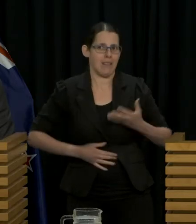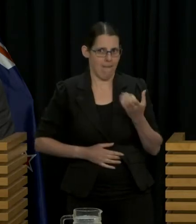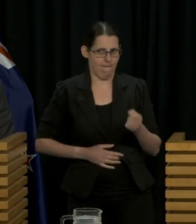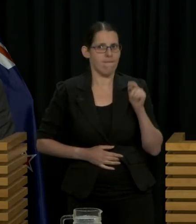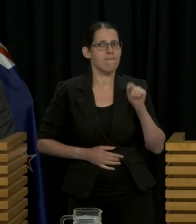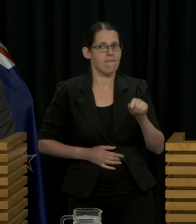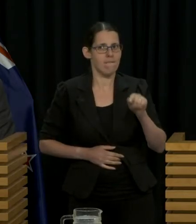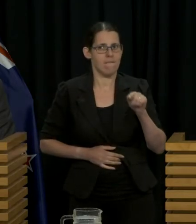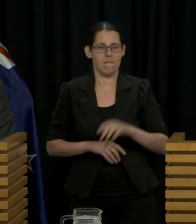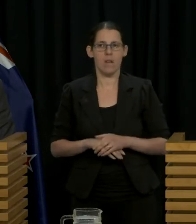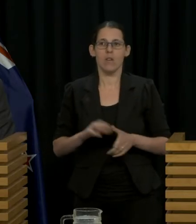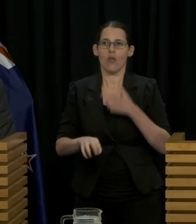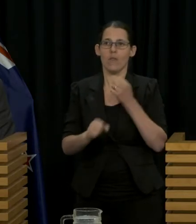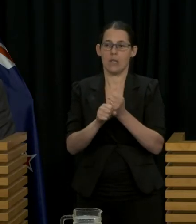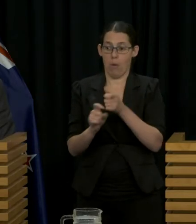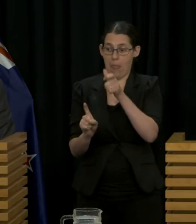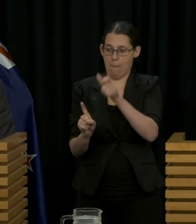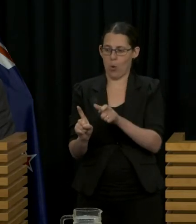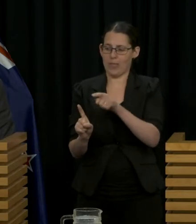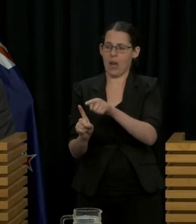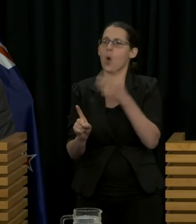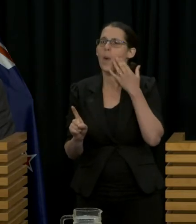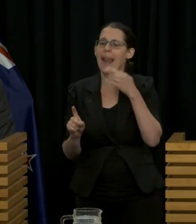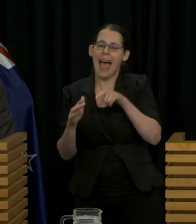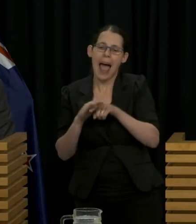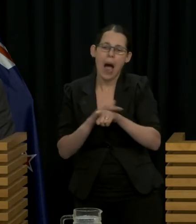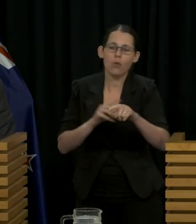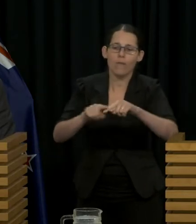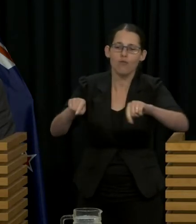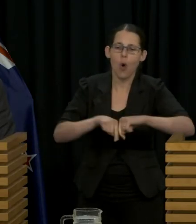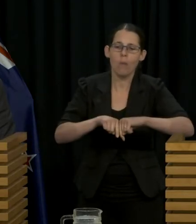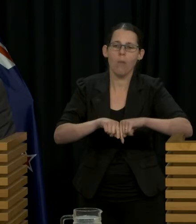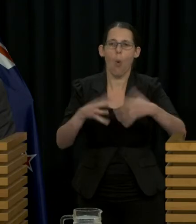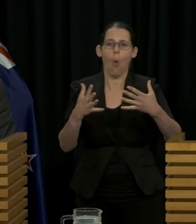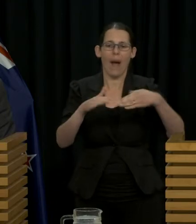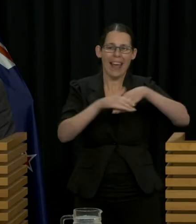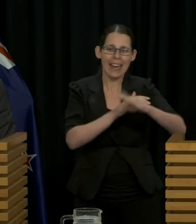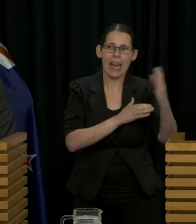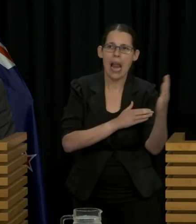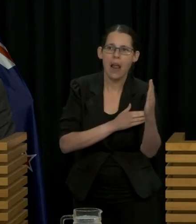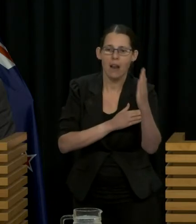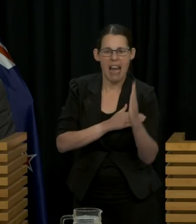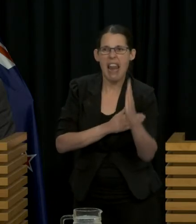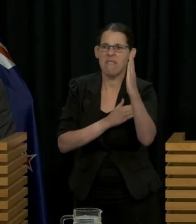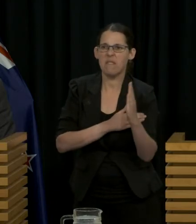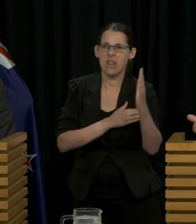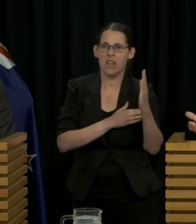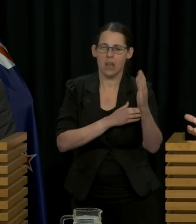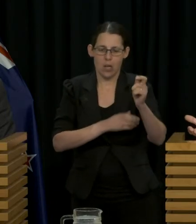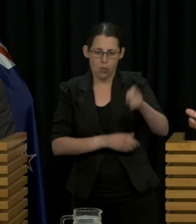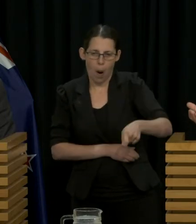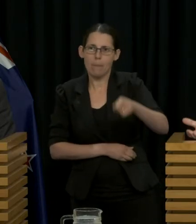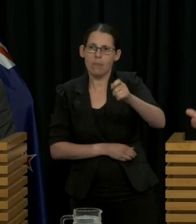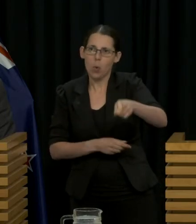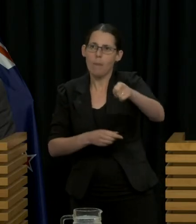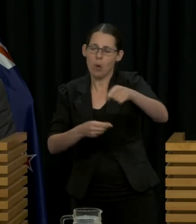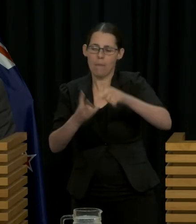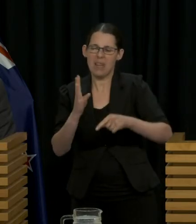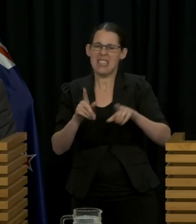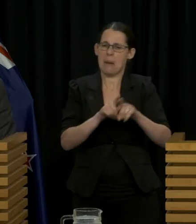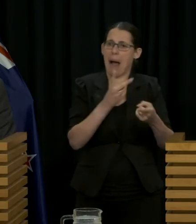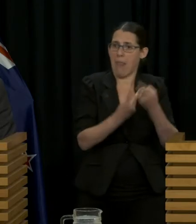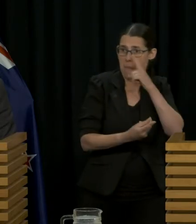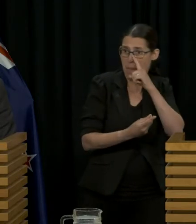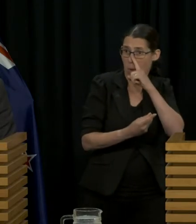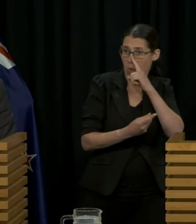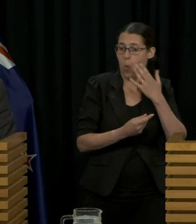when they both came out of the room and or hopped into lifts or went into other areas where they would swipe their card, and then what they can do is